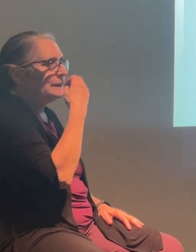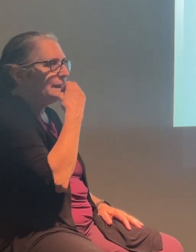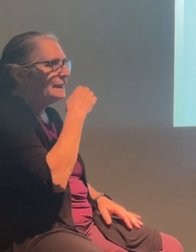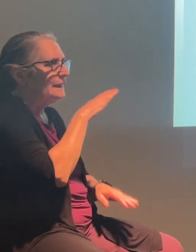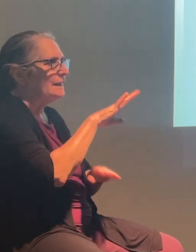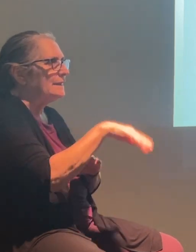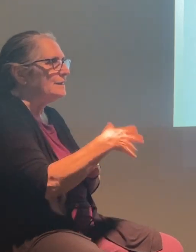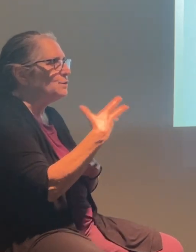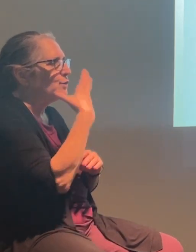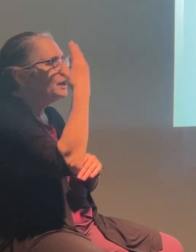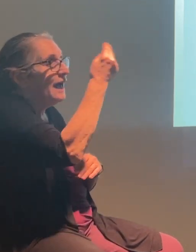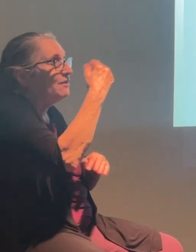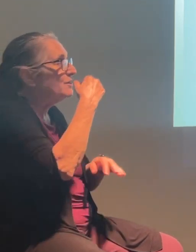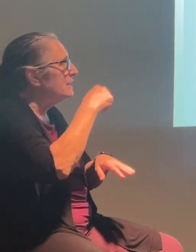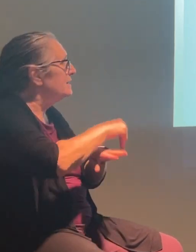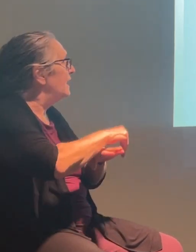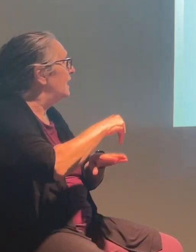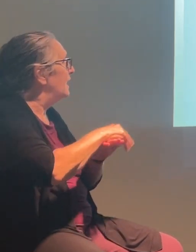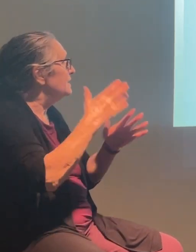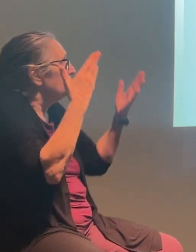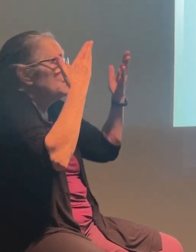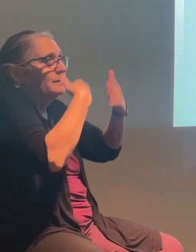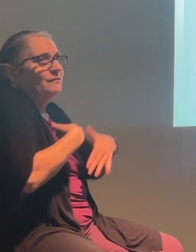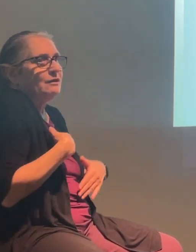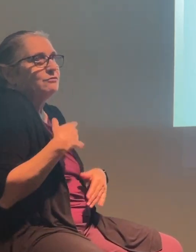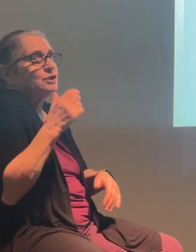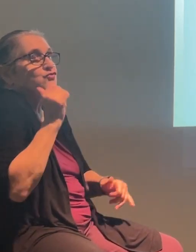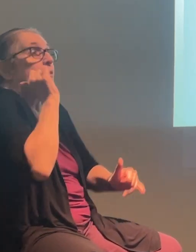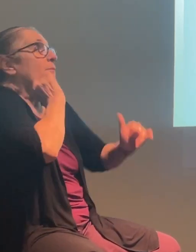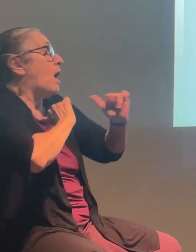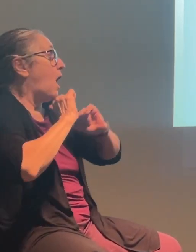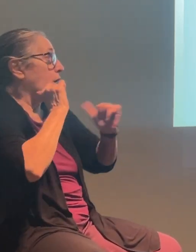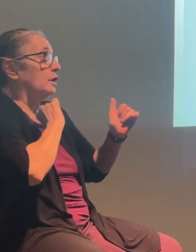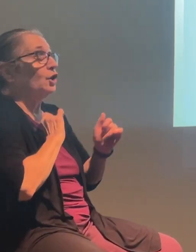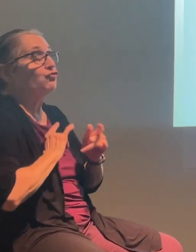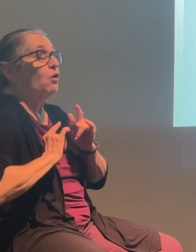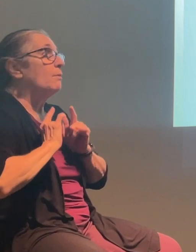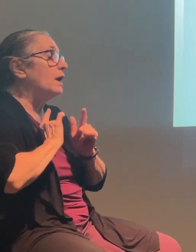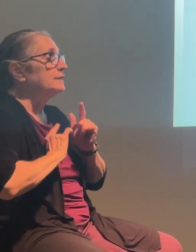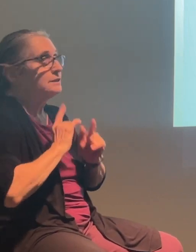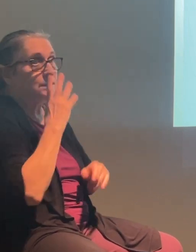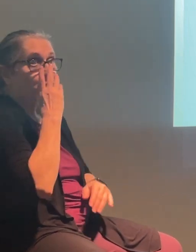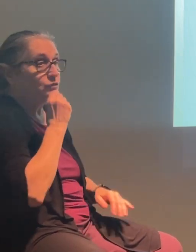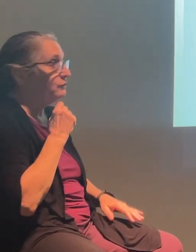in black lace. So she was very dramatic and romantic, very, very attractive woman.